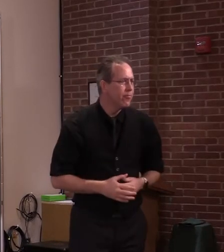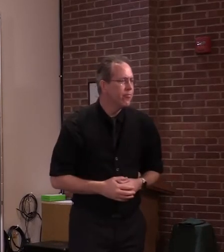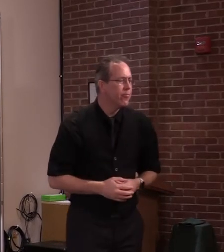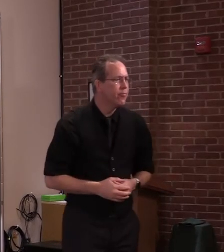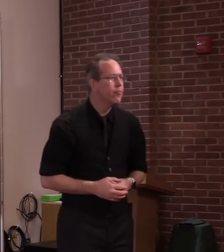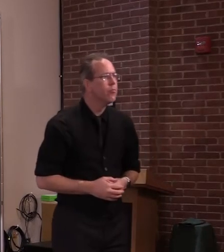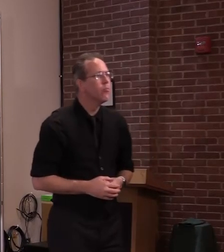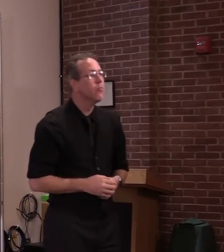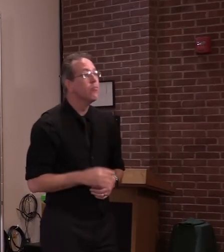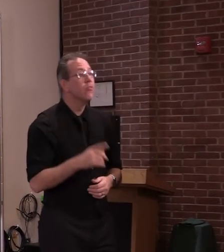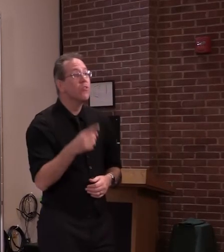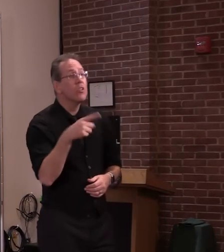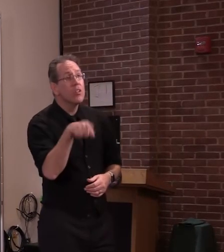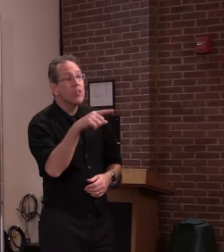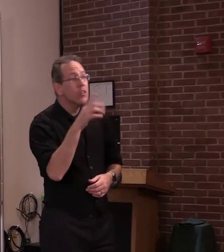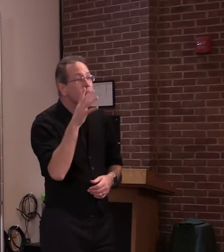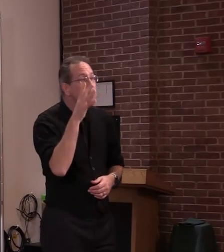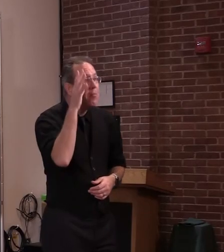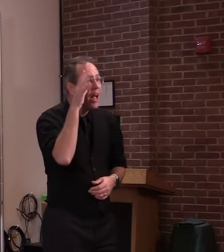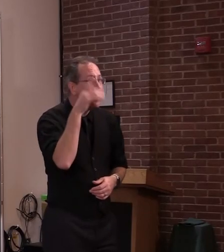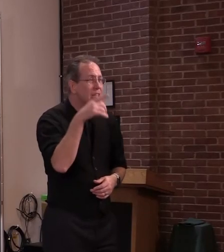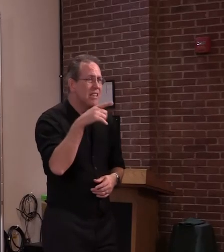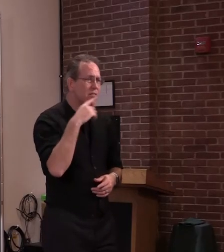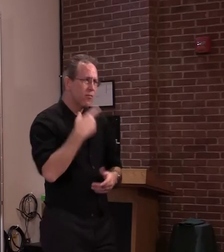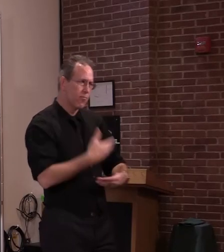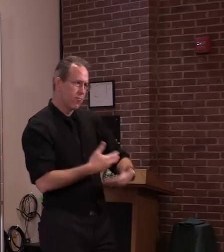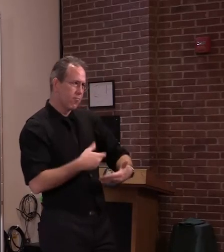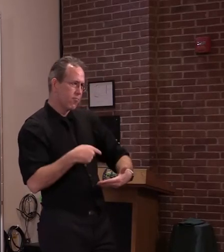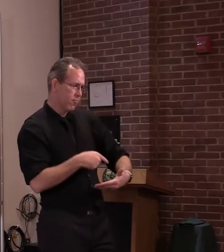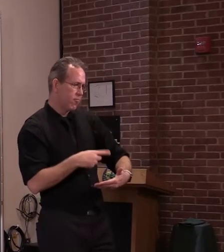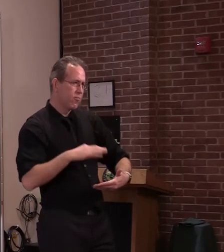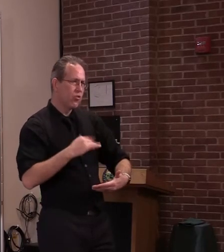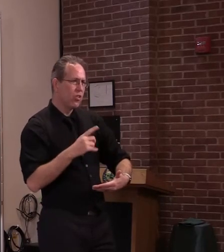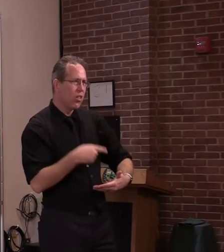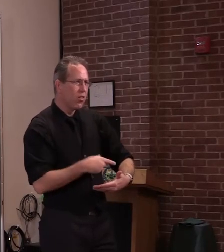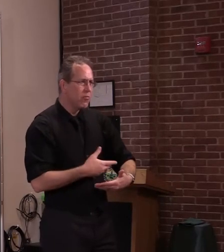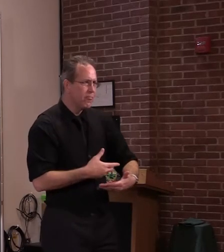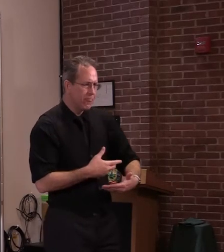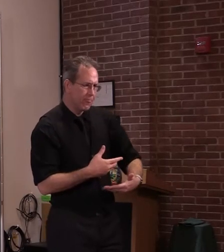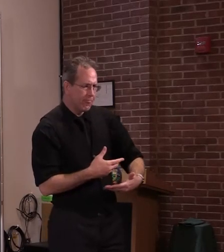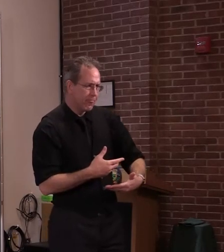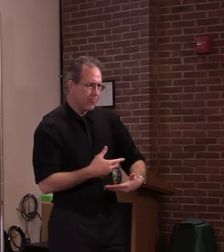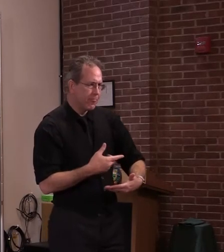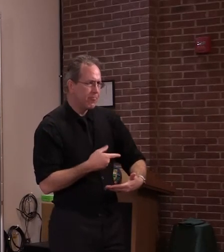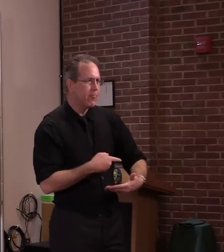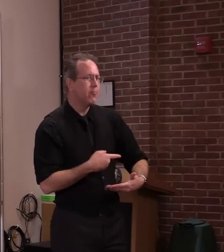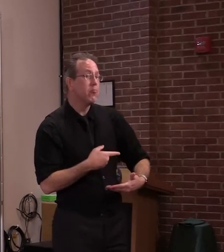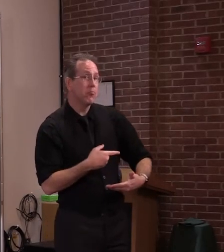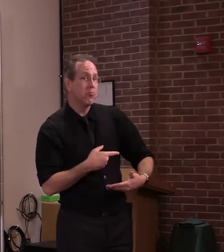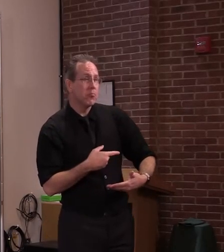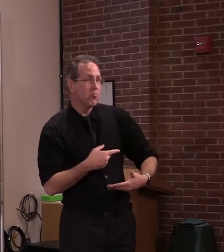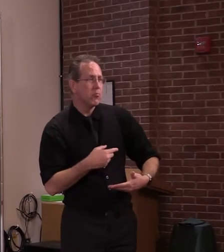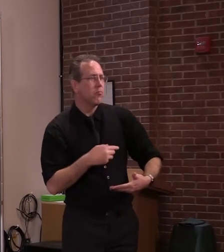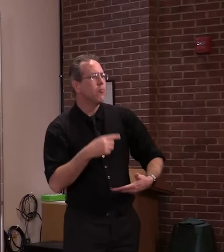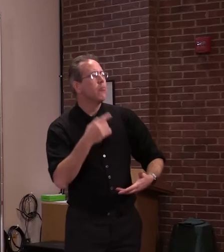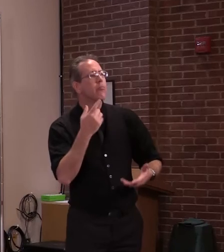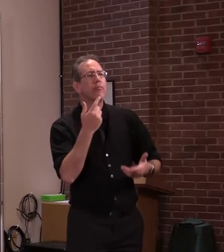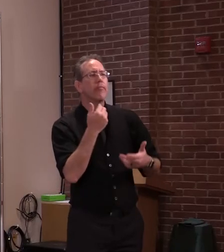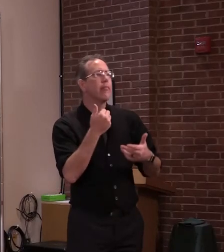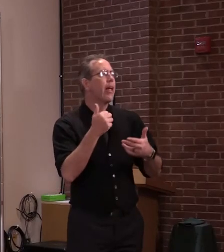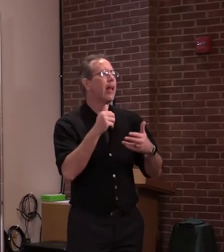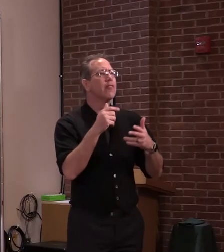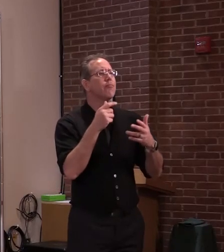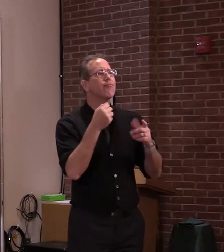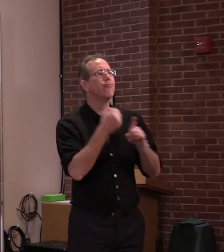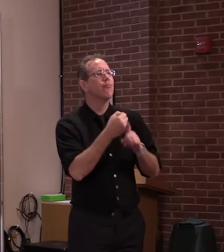to think about what you would do with your family as a precaution heading into a respiratory viral season. So we're